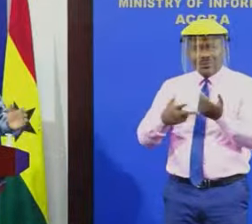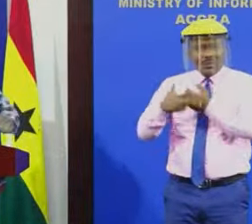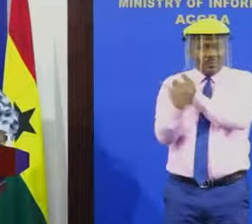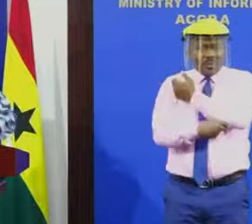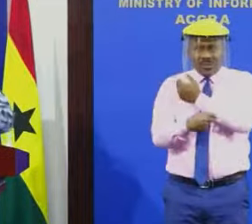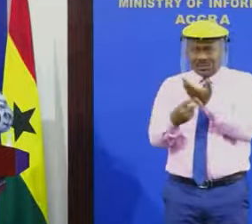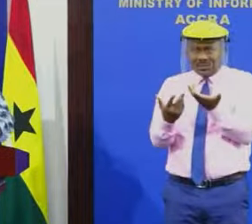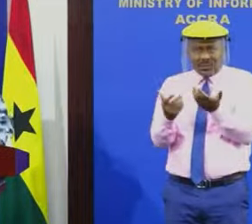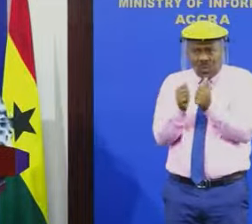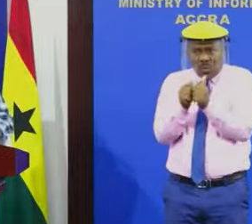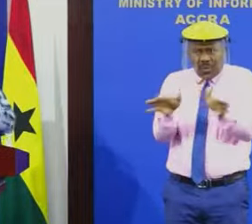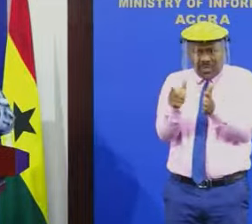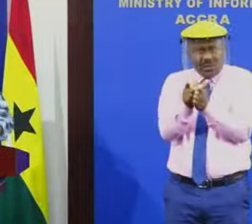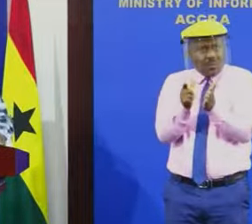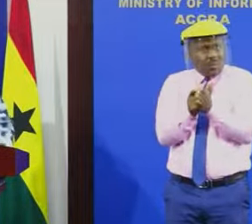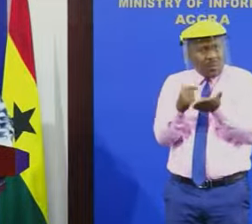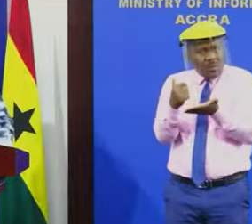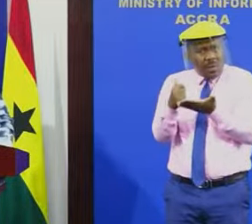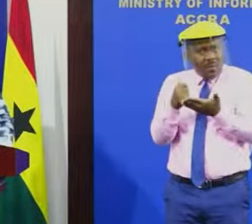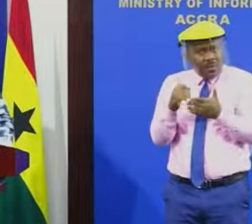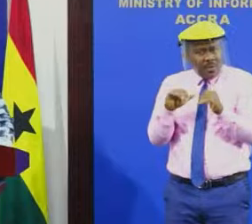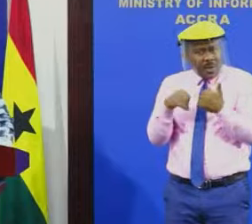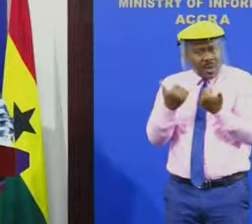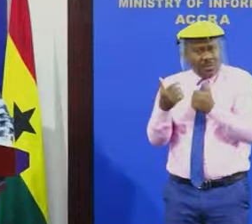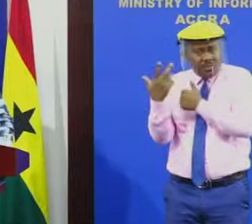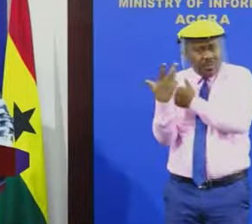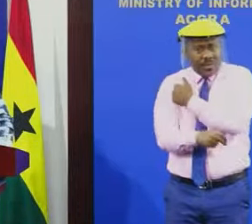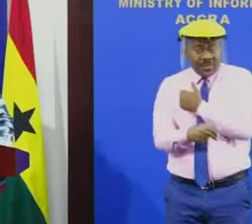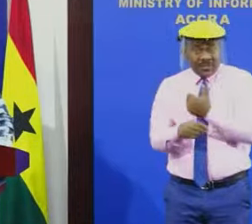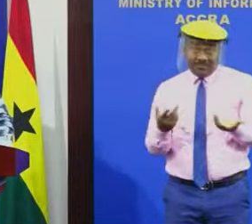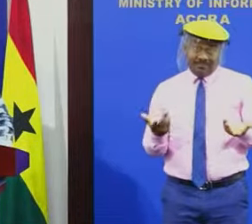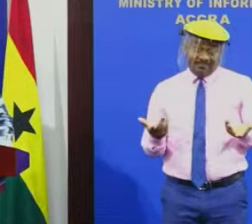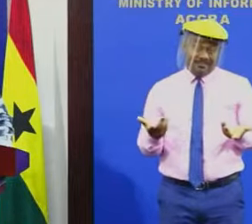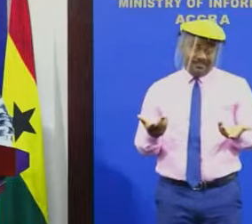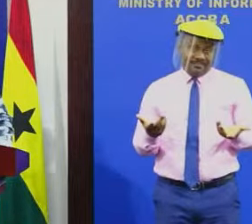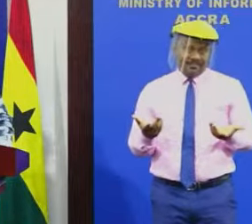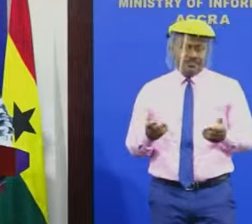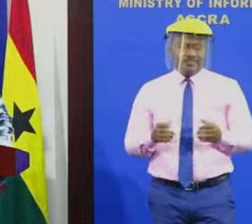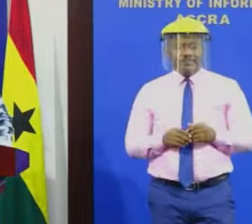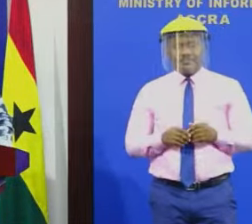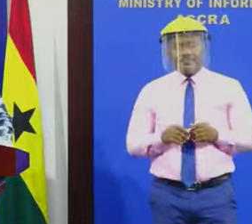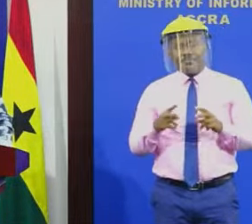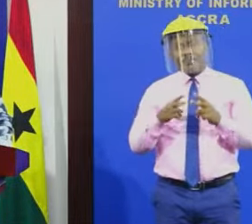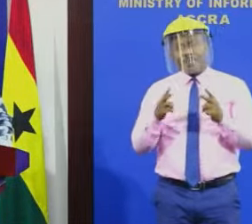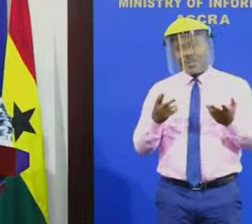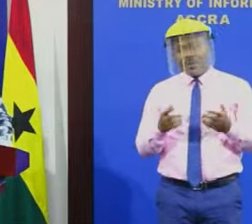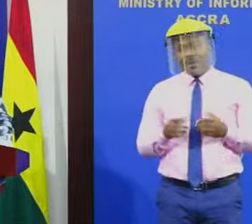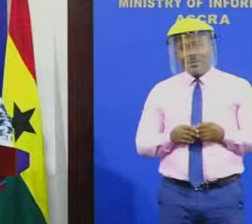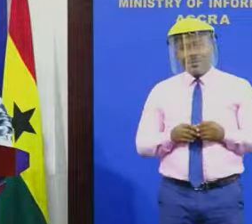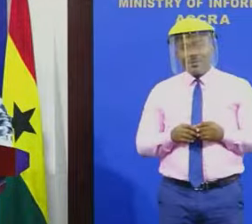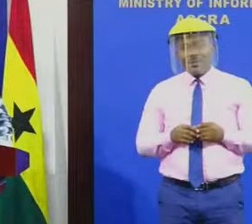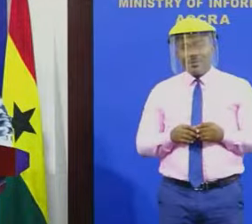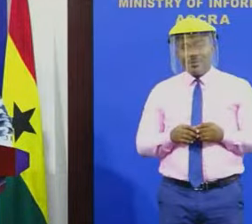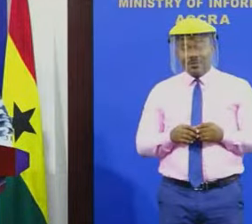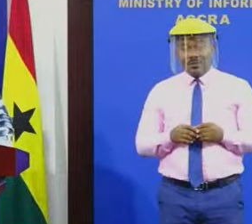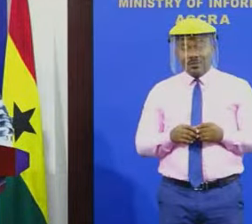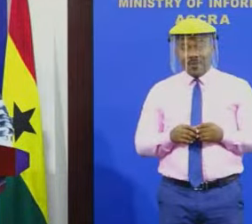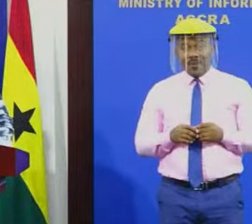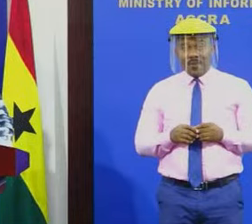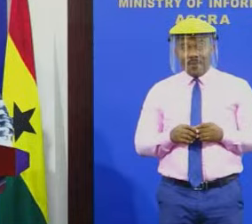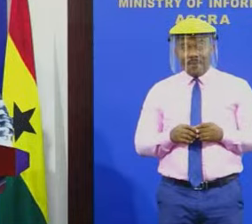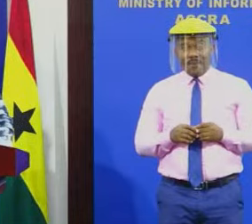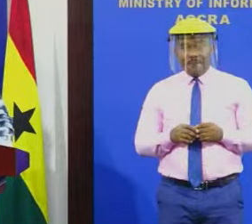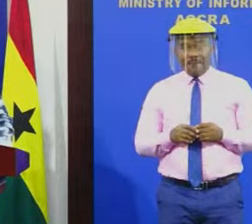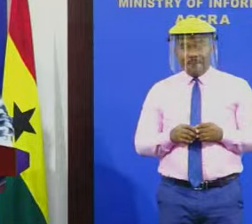don't have the law to deal with him. So together at the authority, together with the AG's department, what